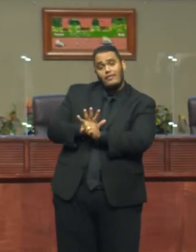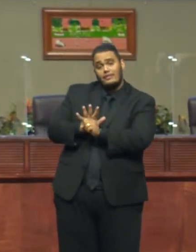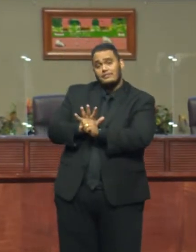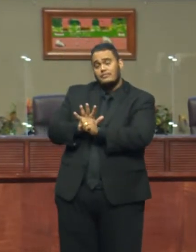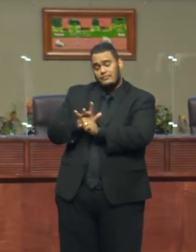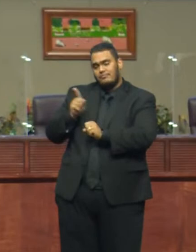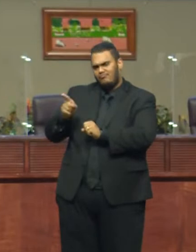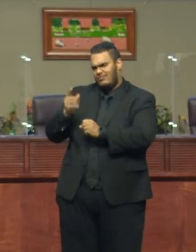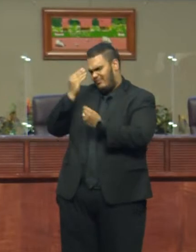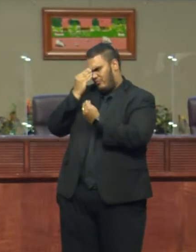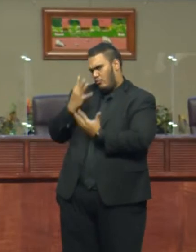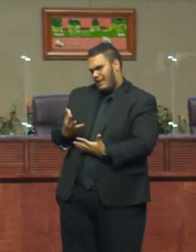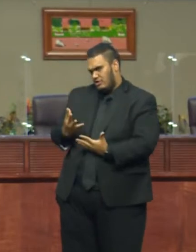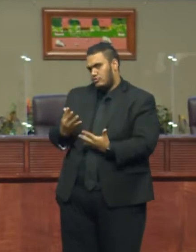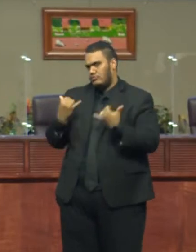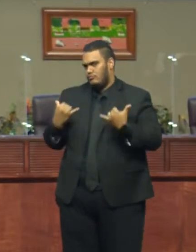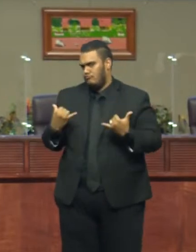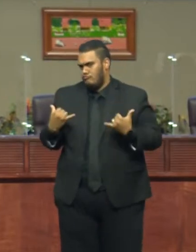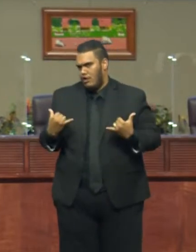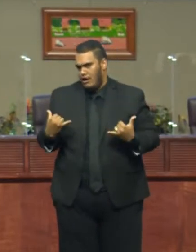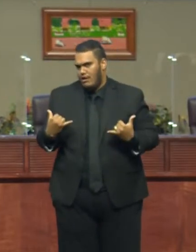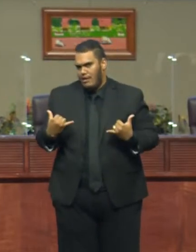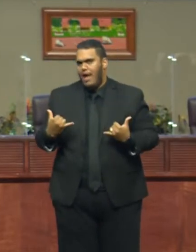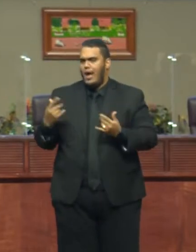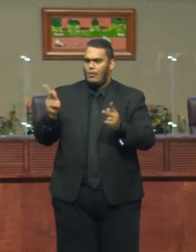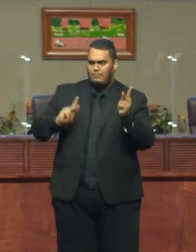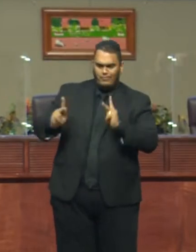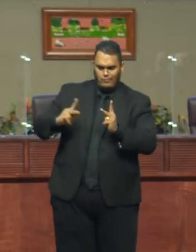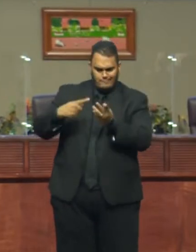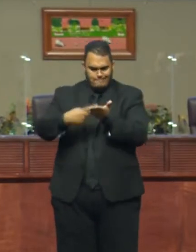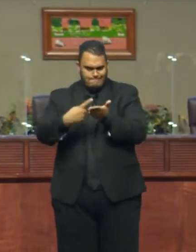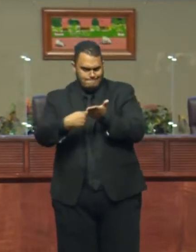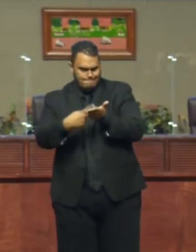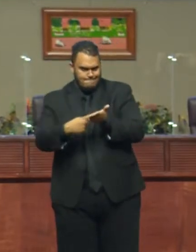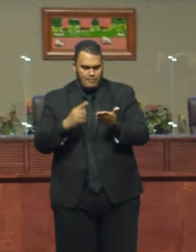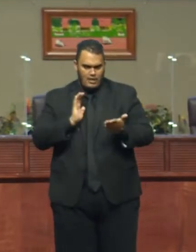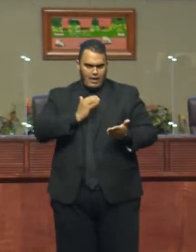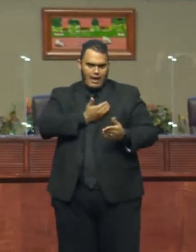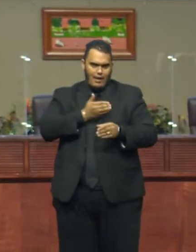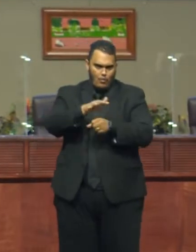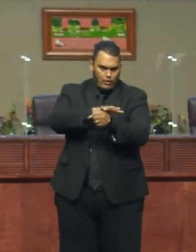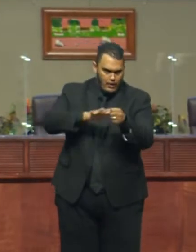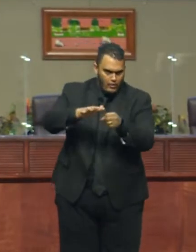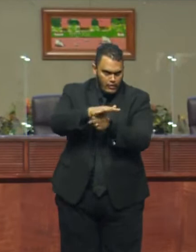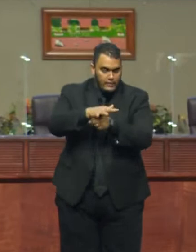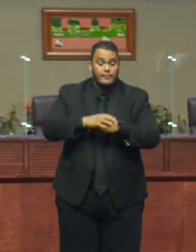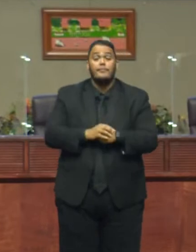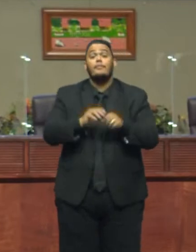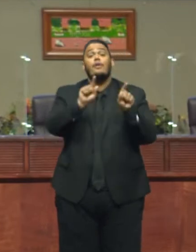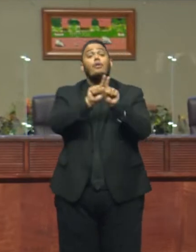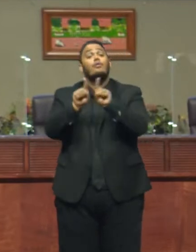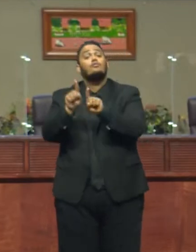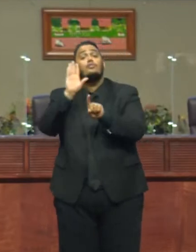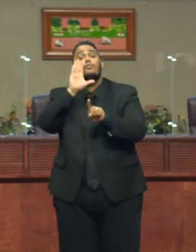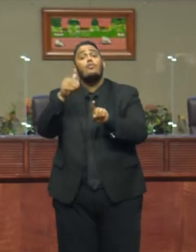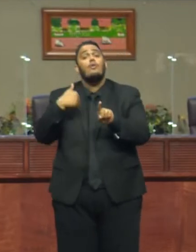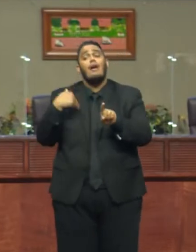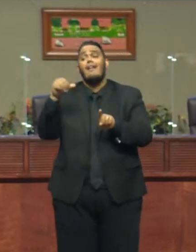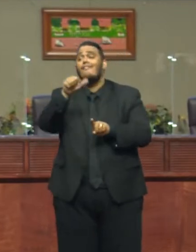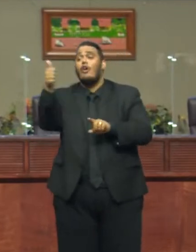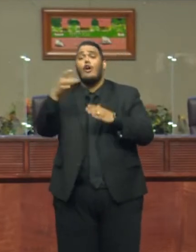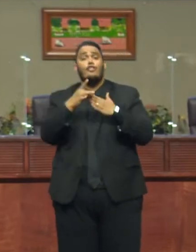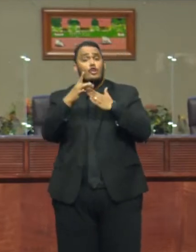trending in our area as well. A note, we do have other county leaders here that we will call upon to shed additional light on these